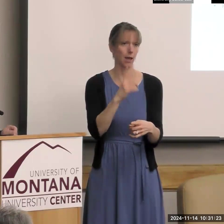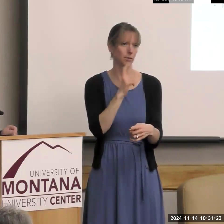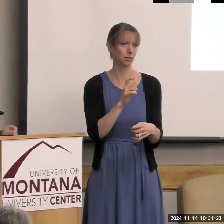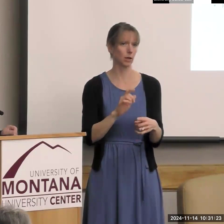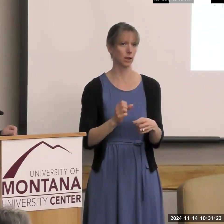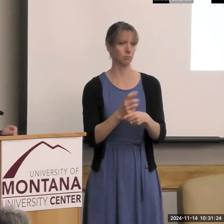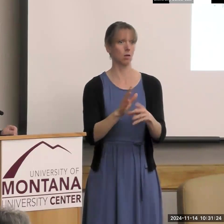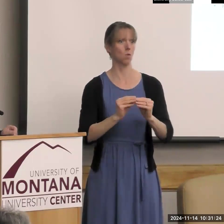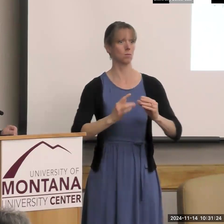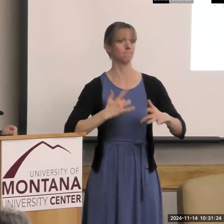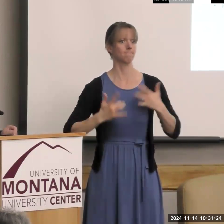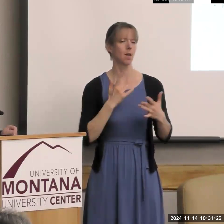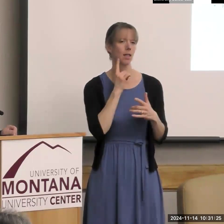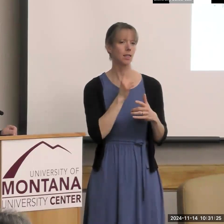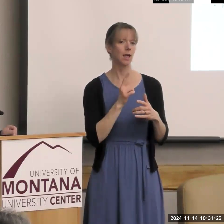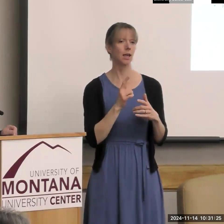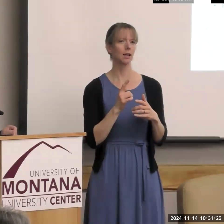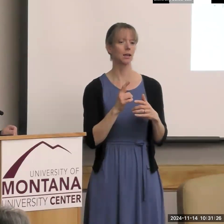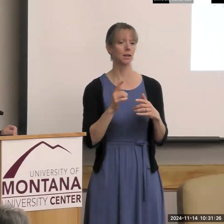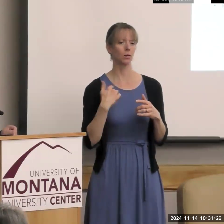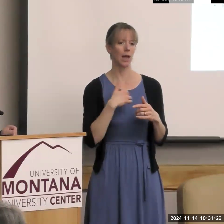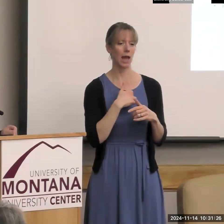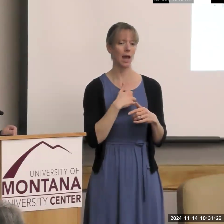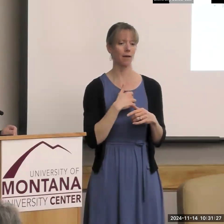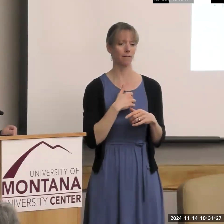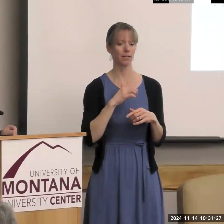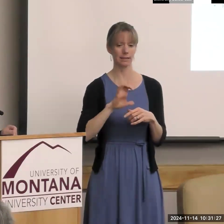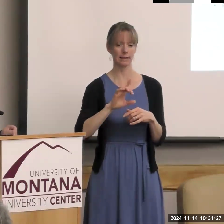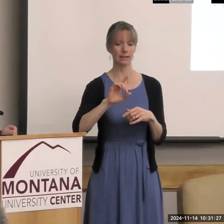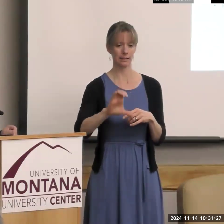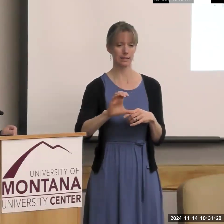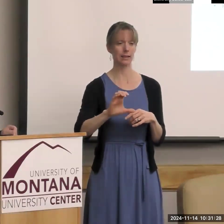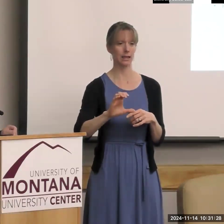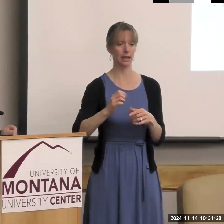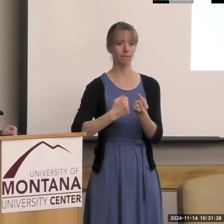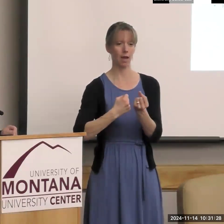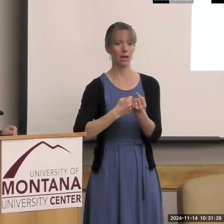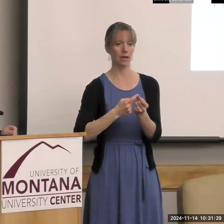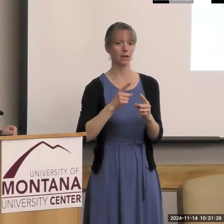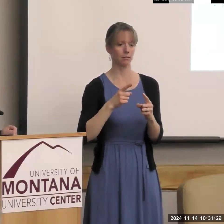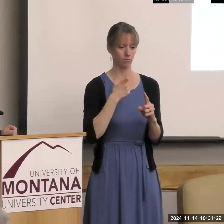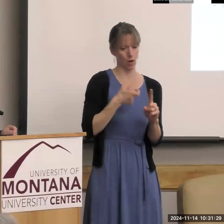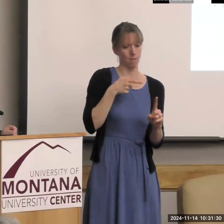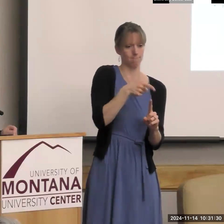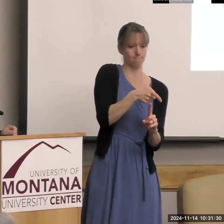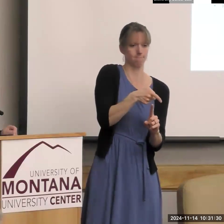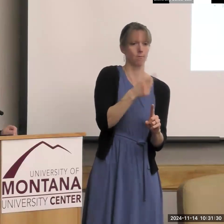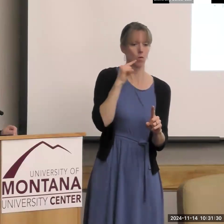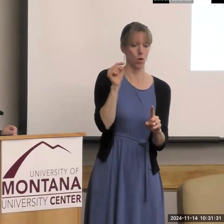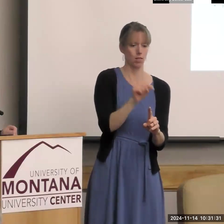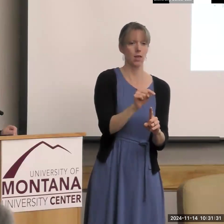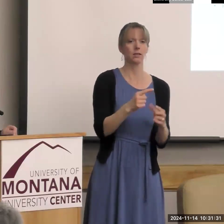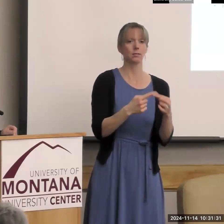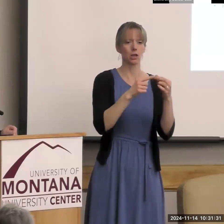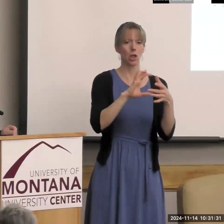promising future. As long as we have a CDC, that we will have CDC funding for the work we do in health.